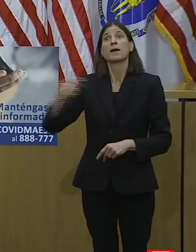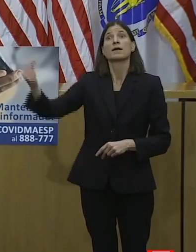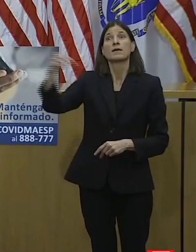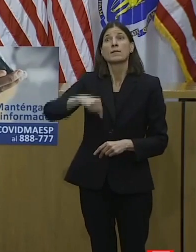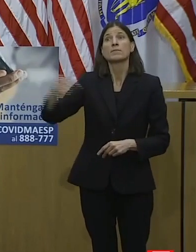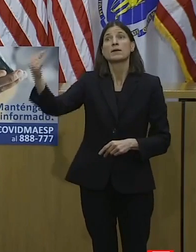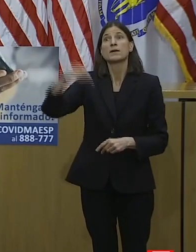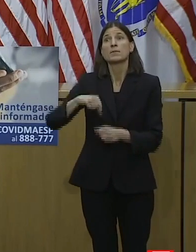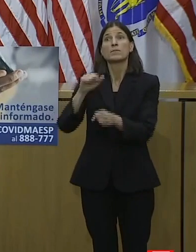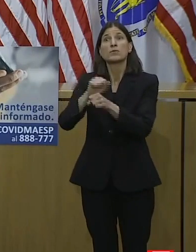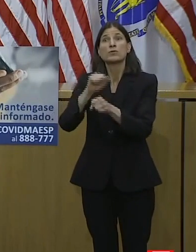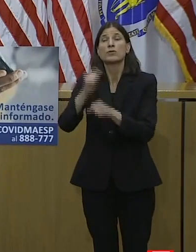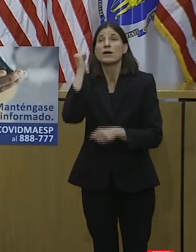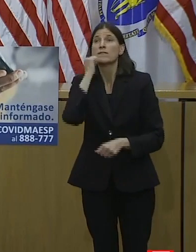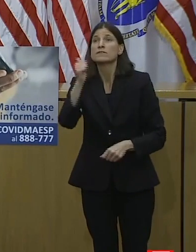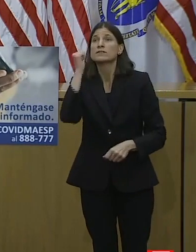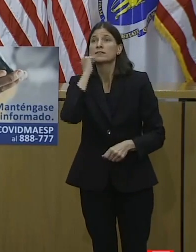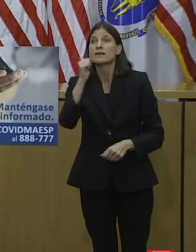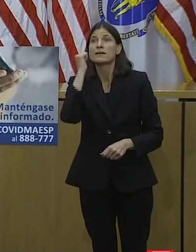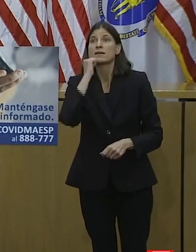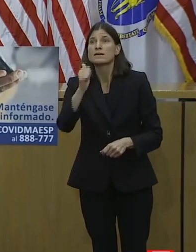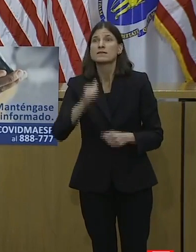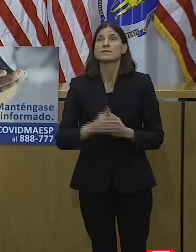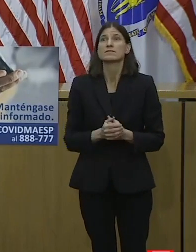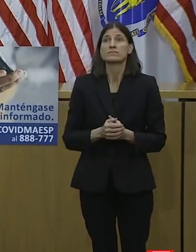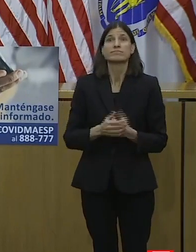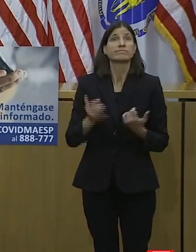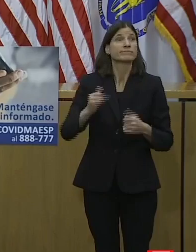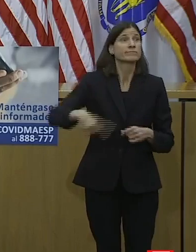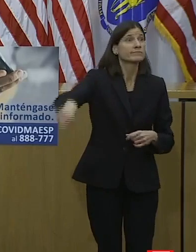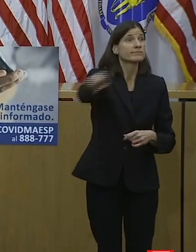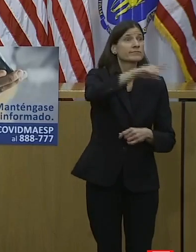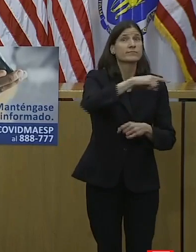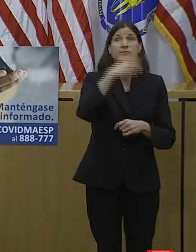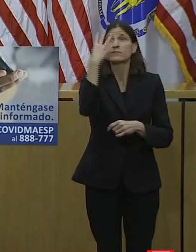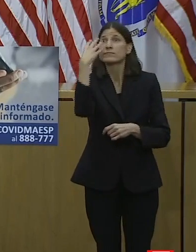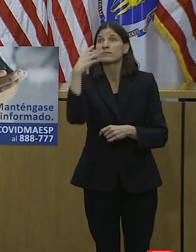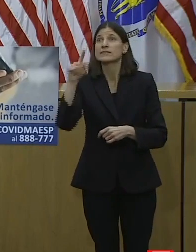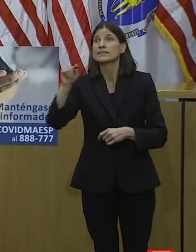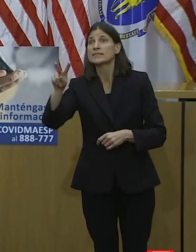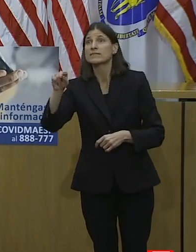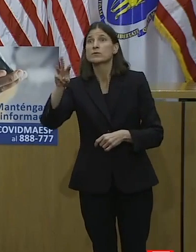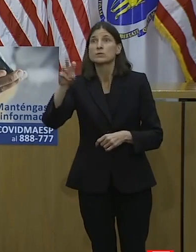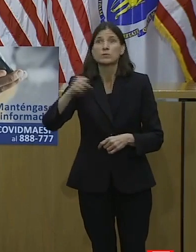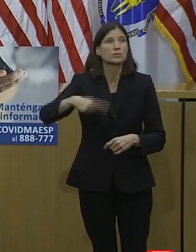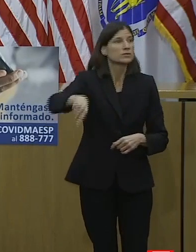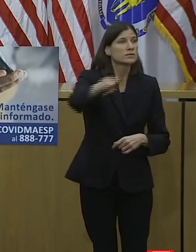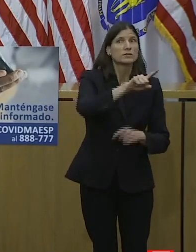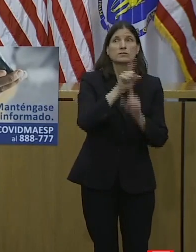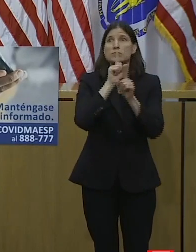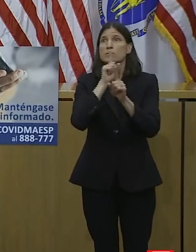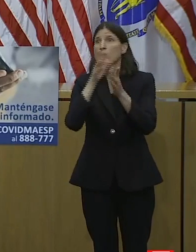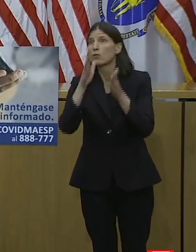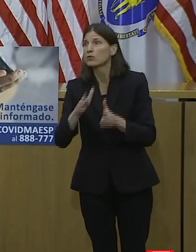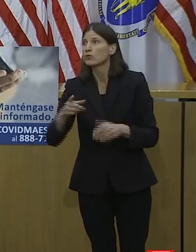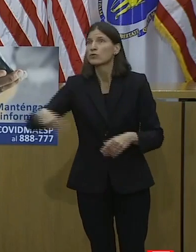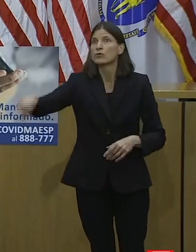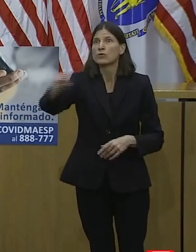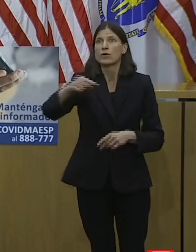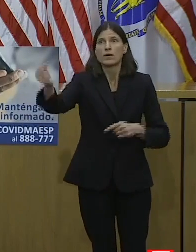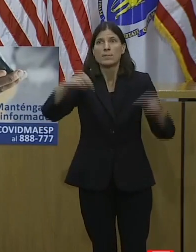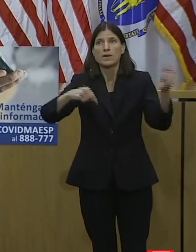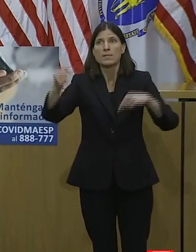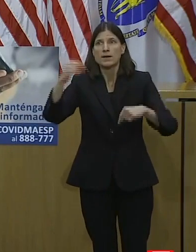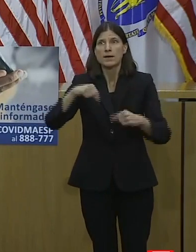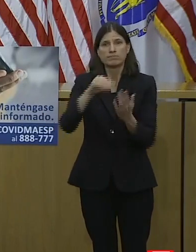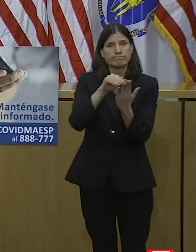sometimes how the media presents things, are in fact our nursing home workers. So each and every day, despite